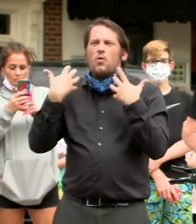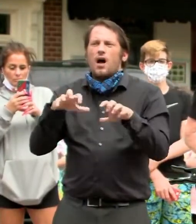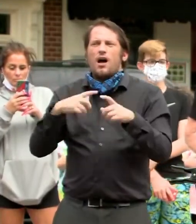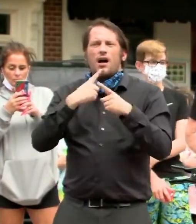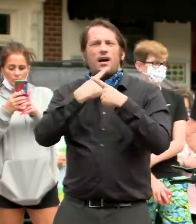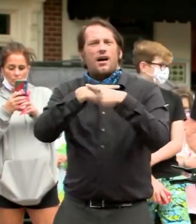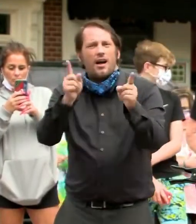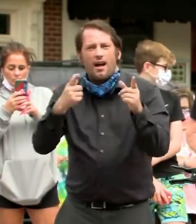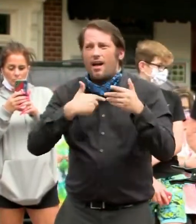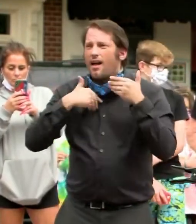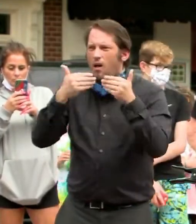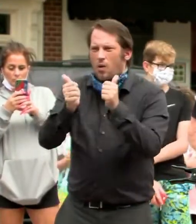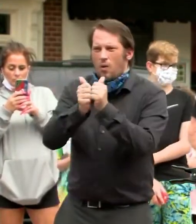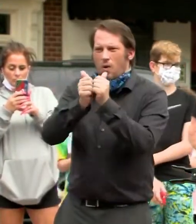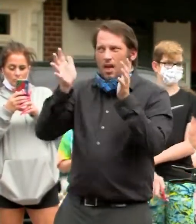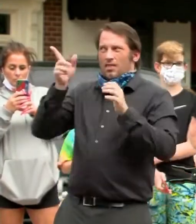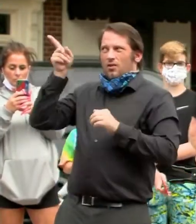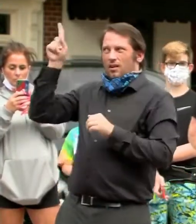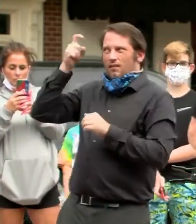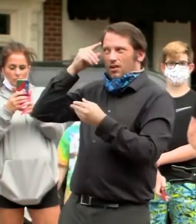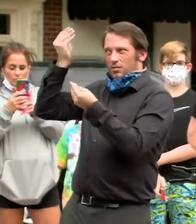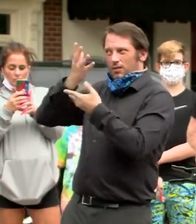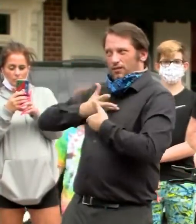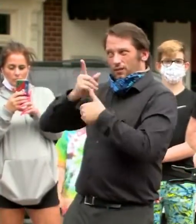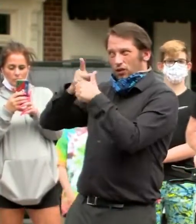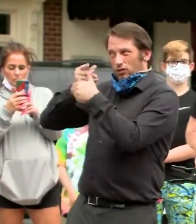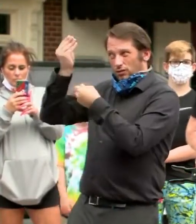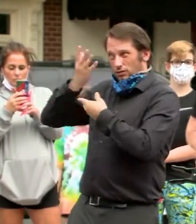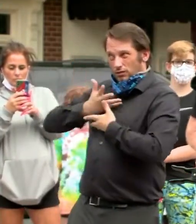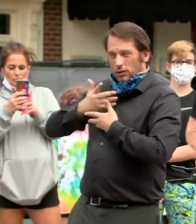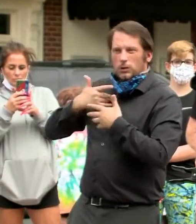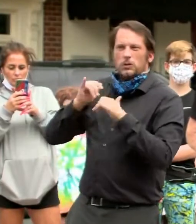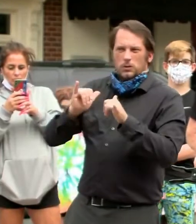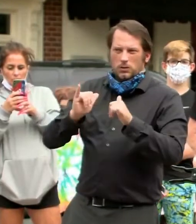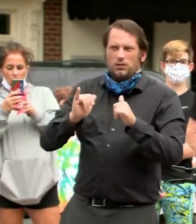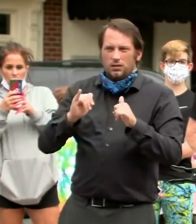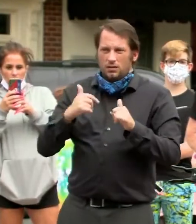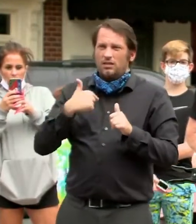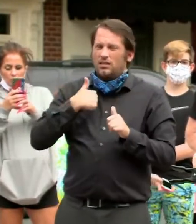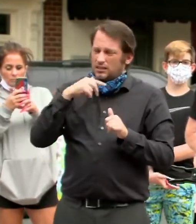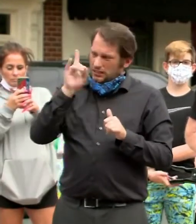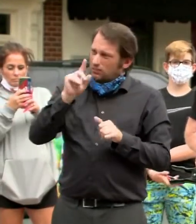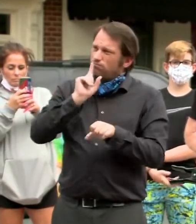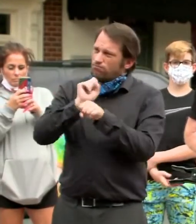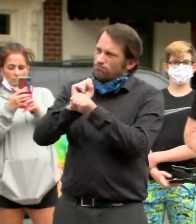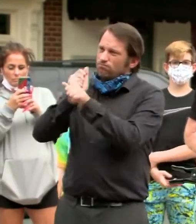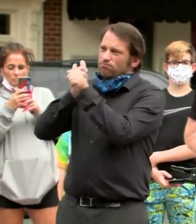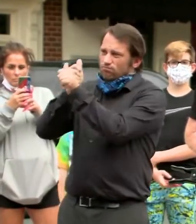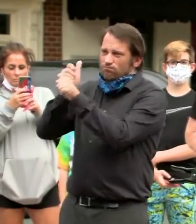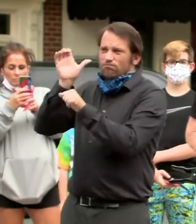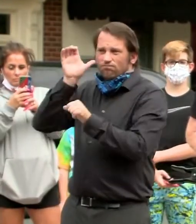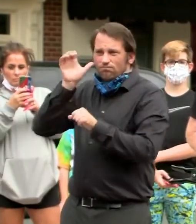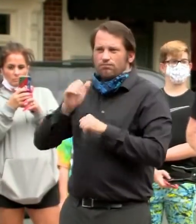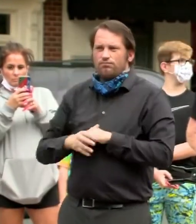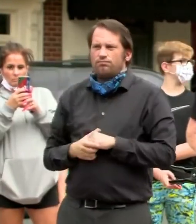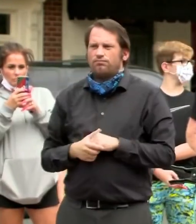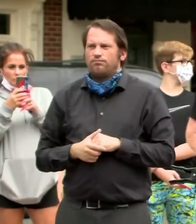say he was going to do. But I did listen to what you had to say yesterday, and what you did say yesterday is that